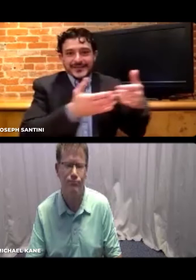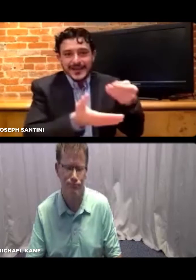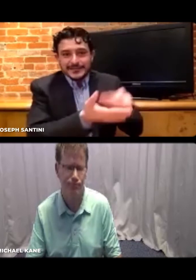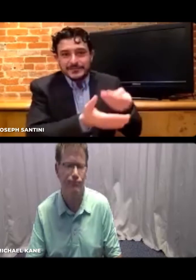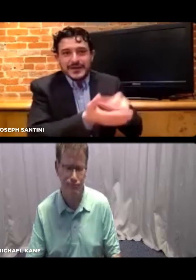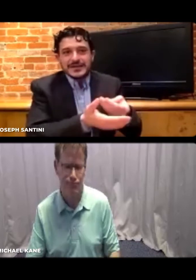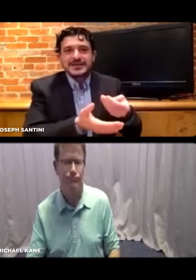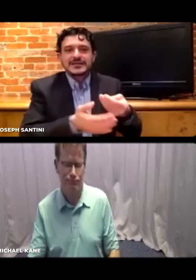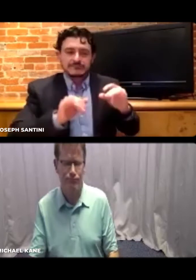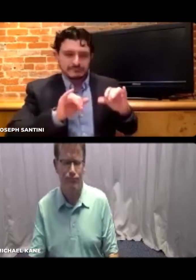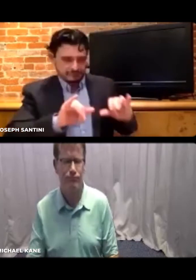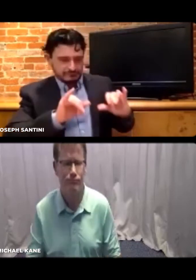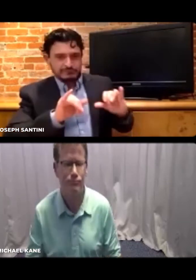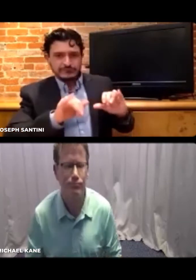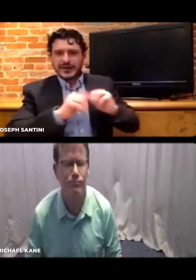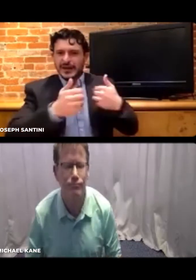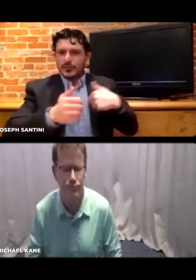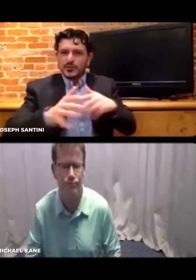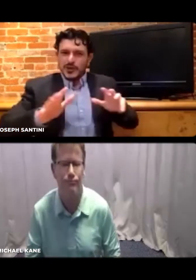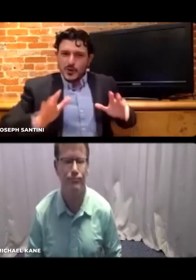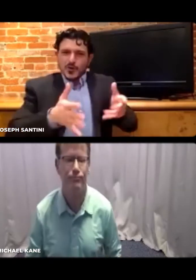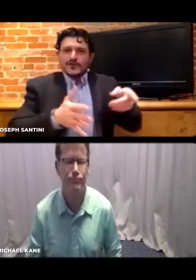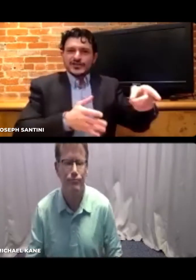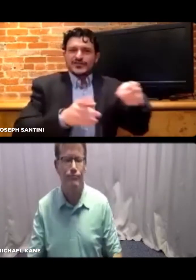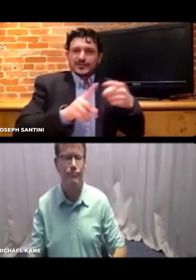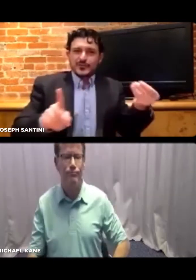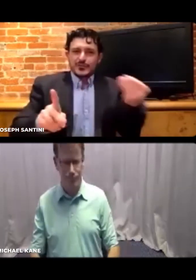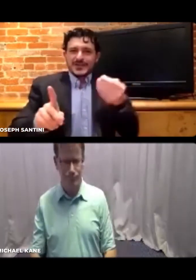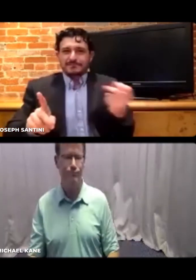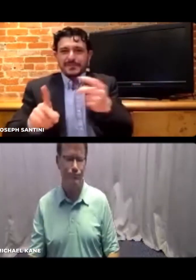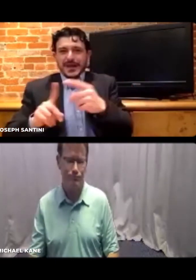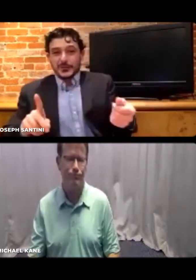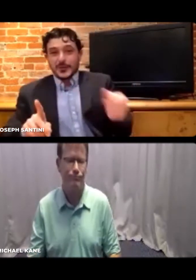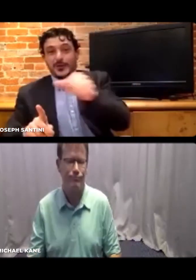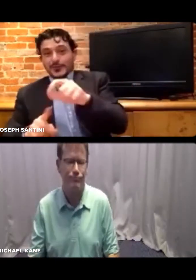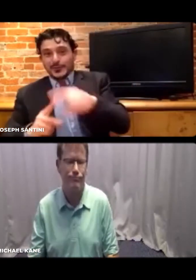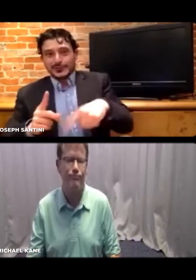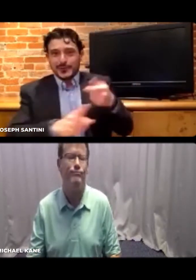share. So how would we encourage them to give back in other